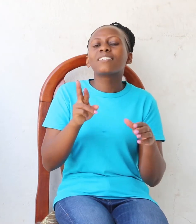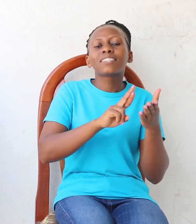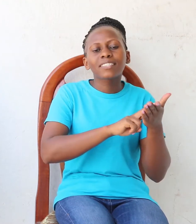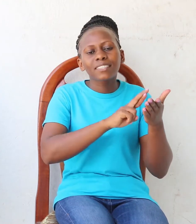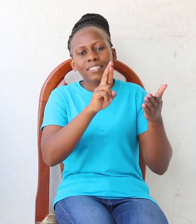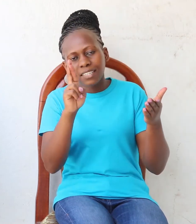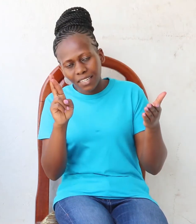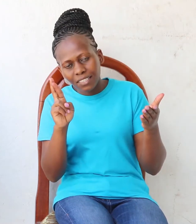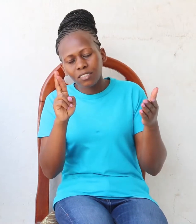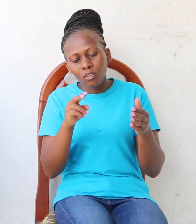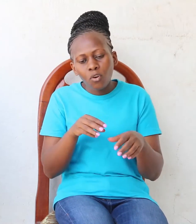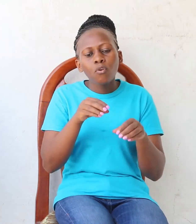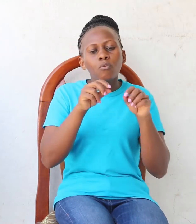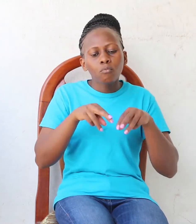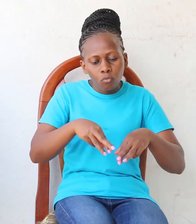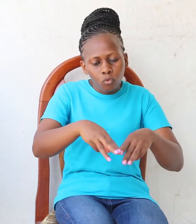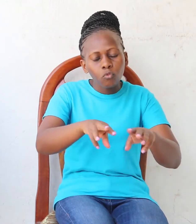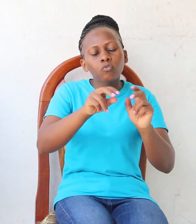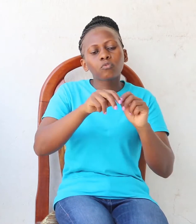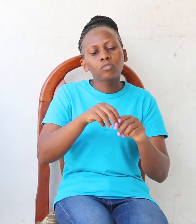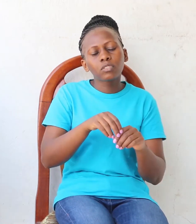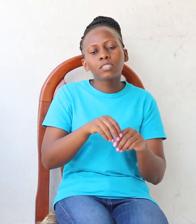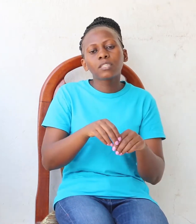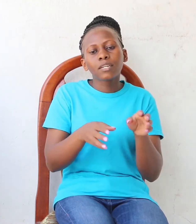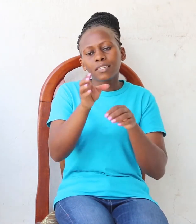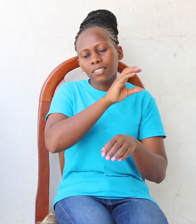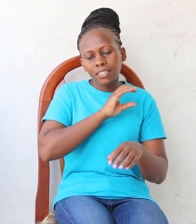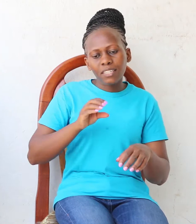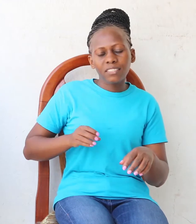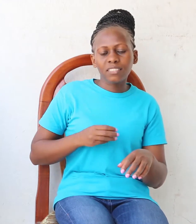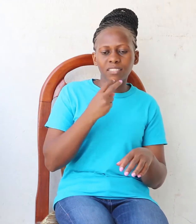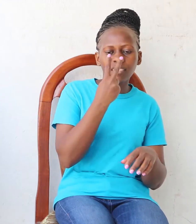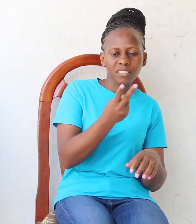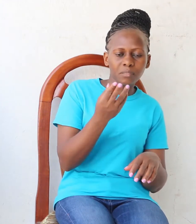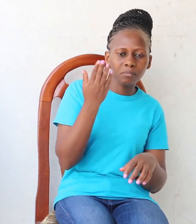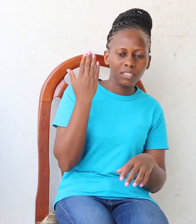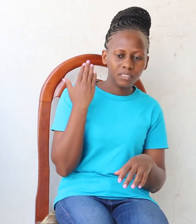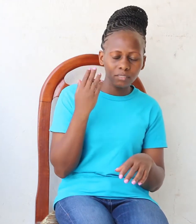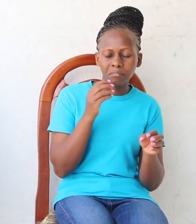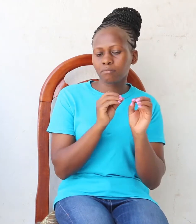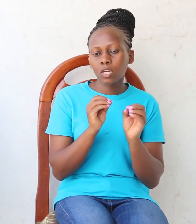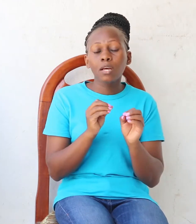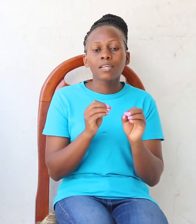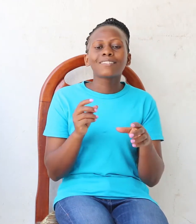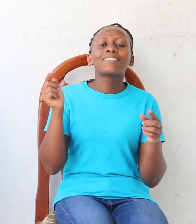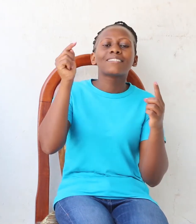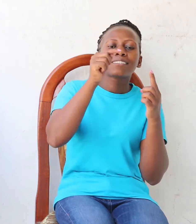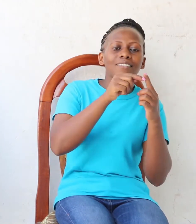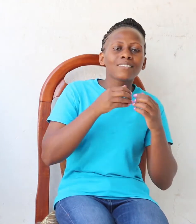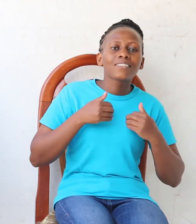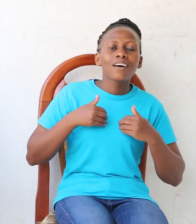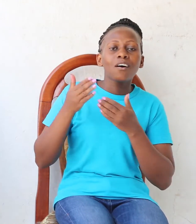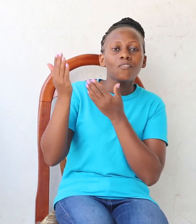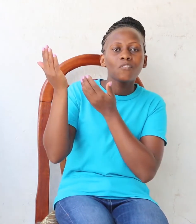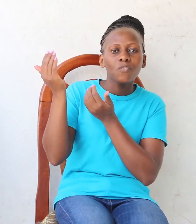on. Christ enabling you. So don't look at that past. There's still hope. Don't